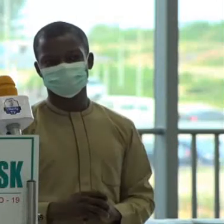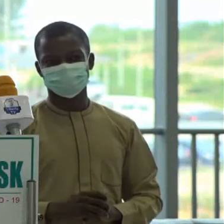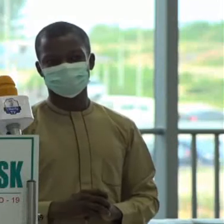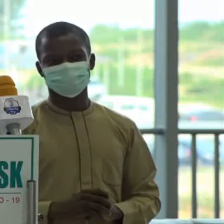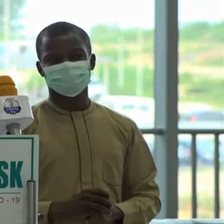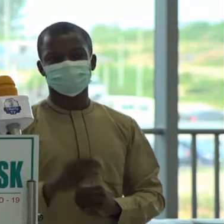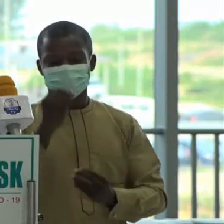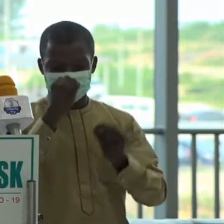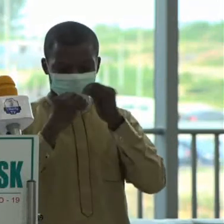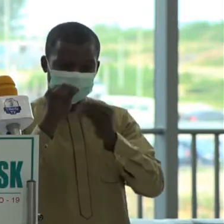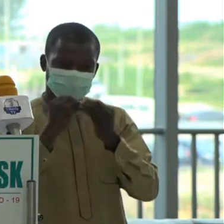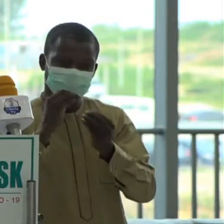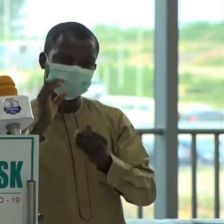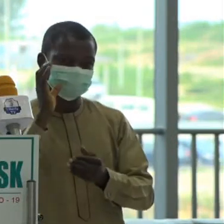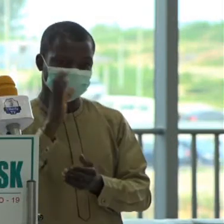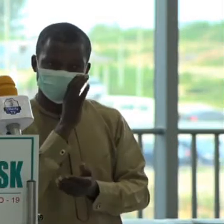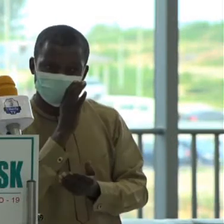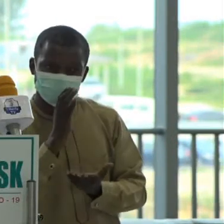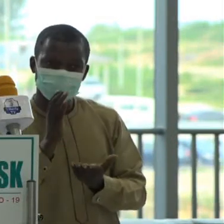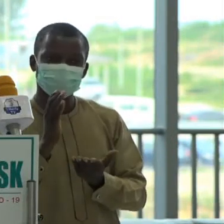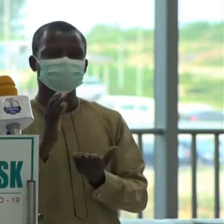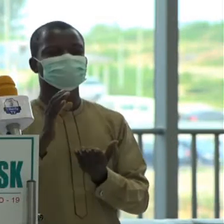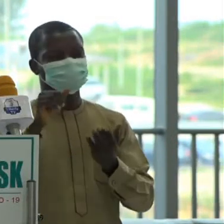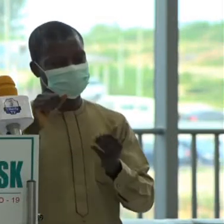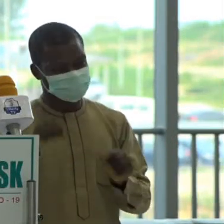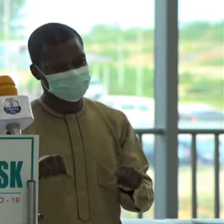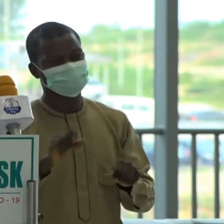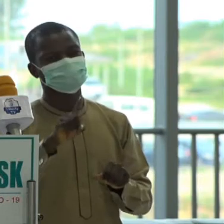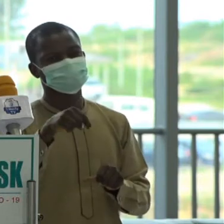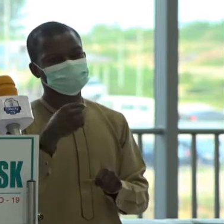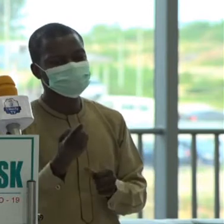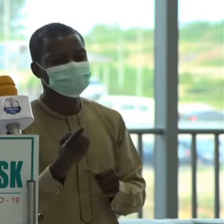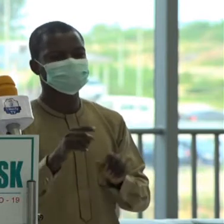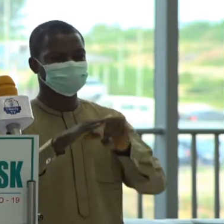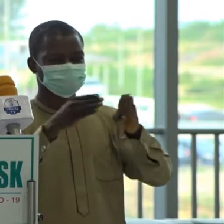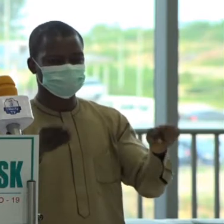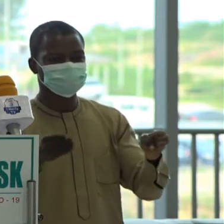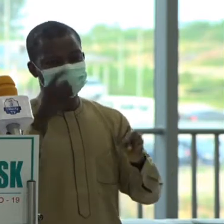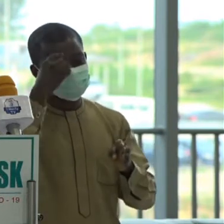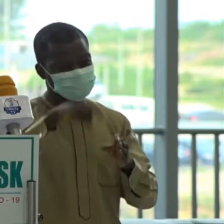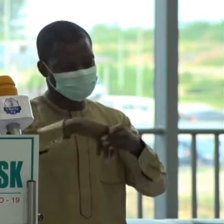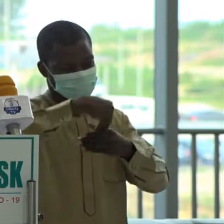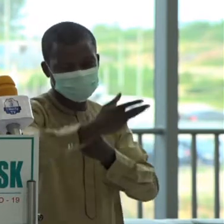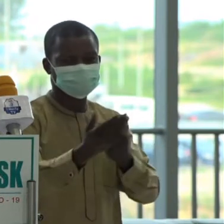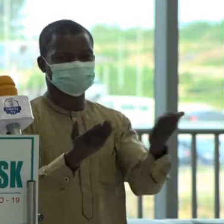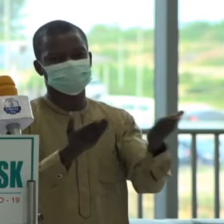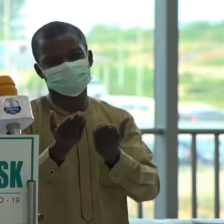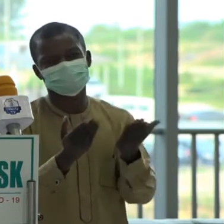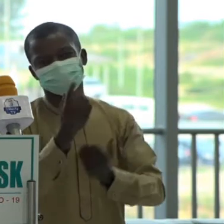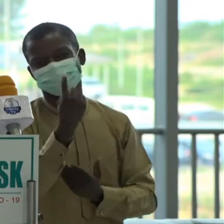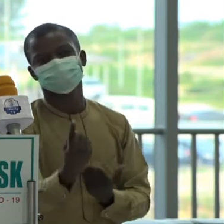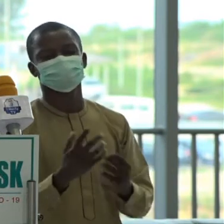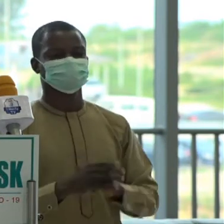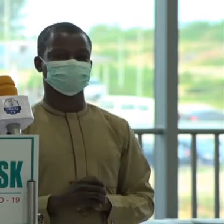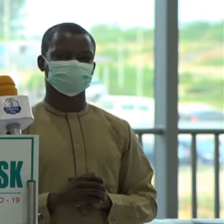The Presidential Task Force on COVID-19 has adjusted curfew time to 12 midnight to 4 a.m. as it continues